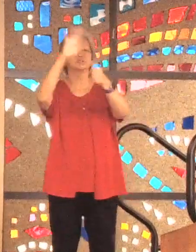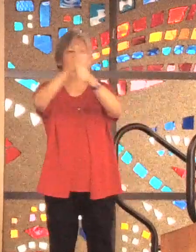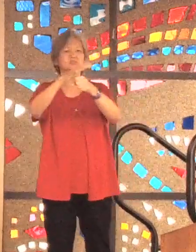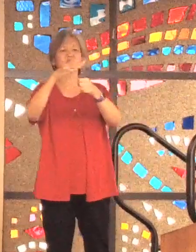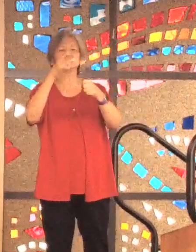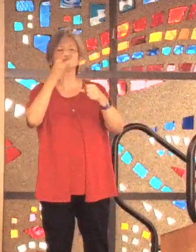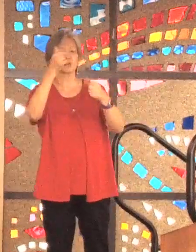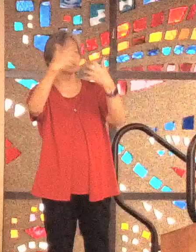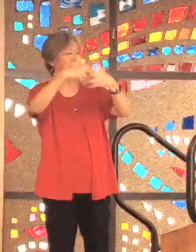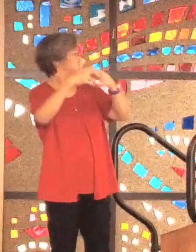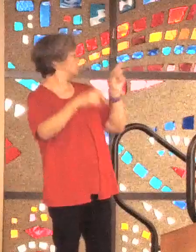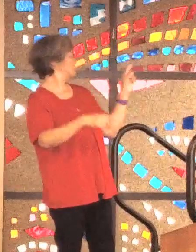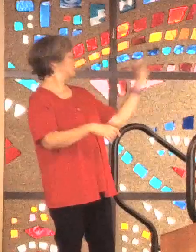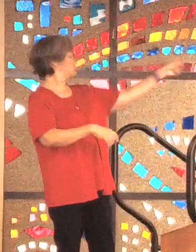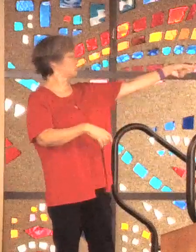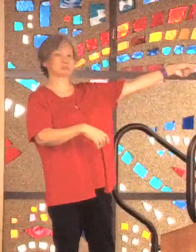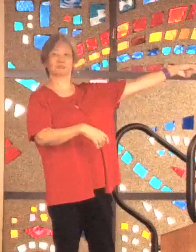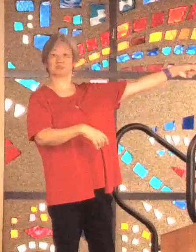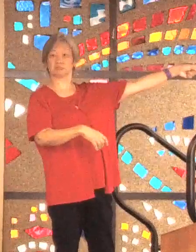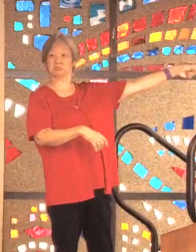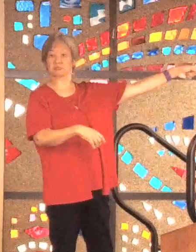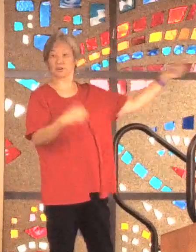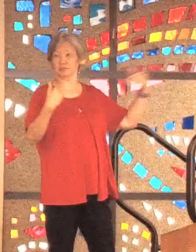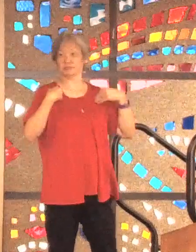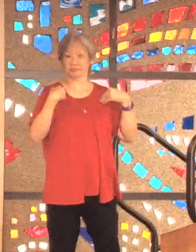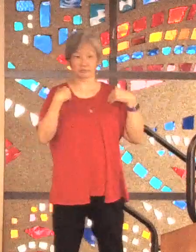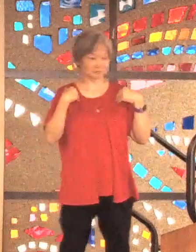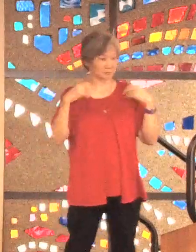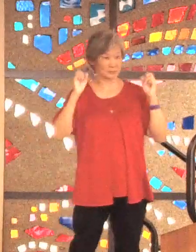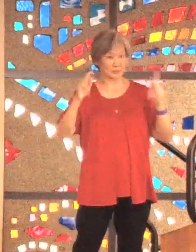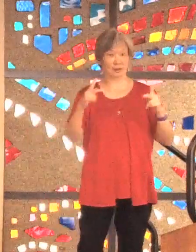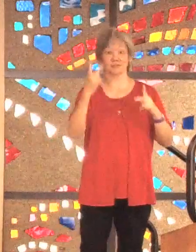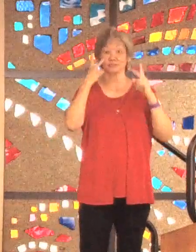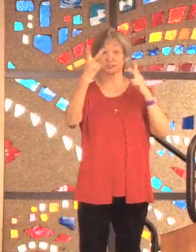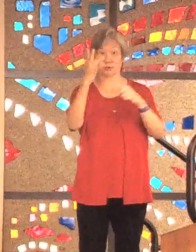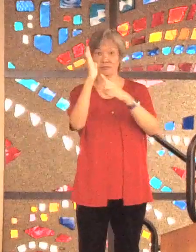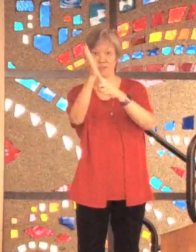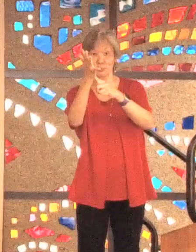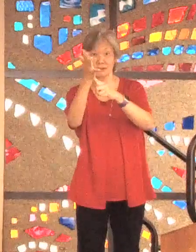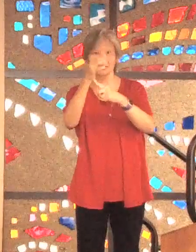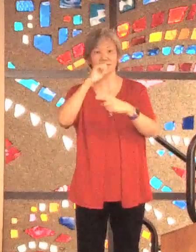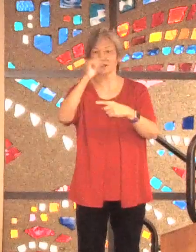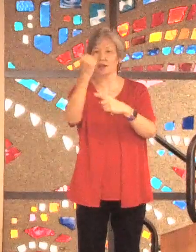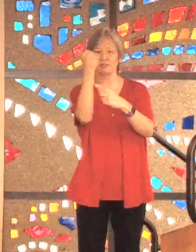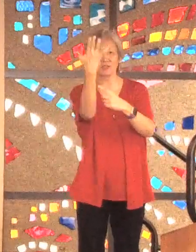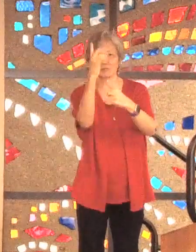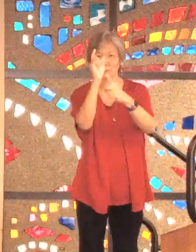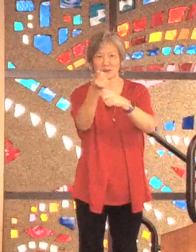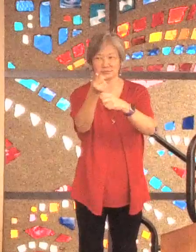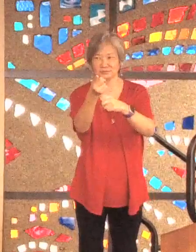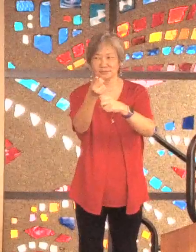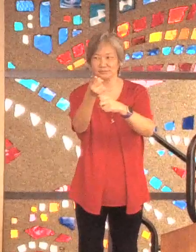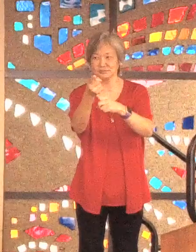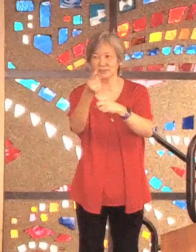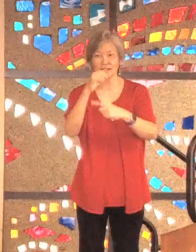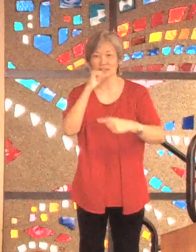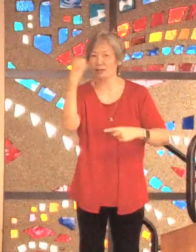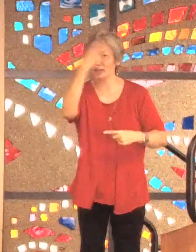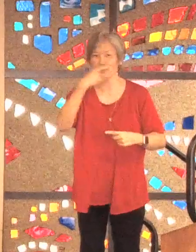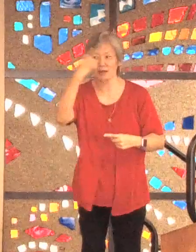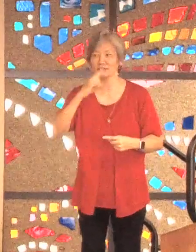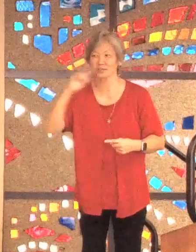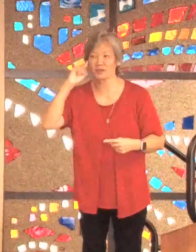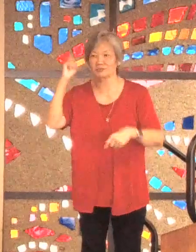of the cafeteria. And there are soda machines on the side here. So we'll see you in about 5 minutes. Not